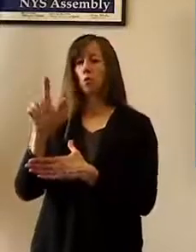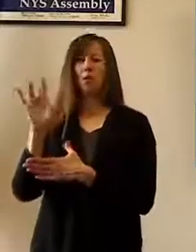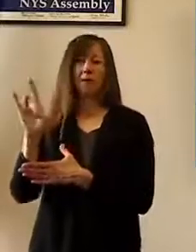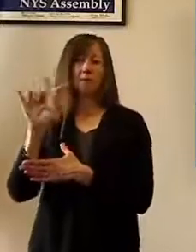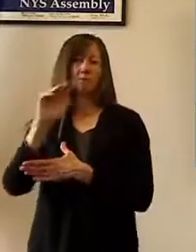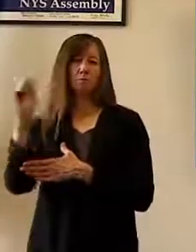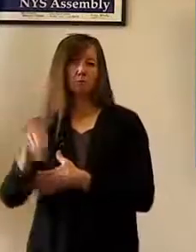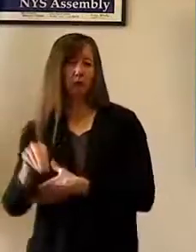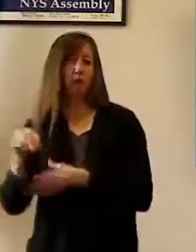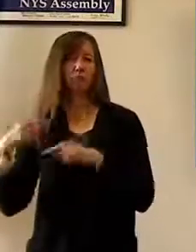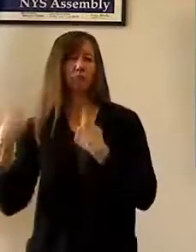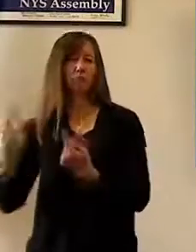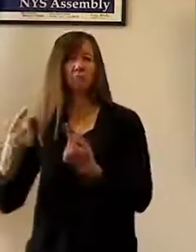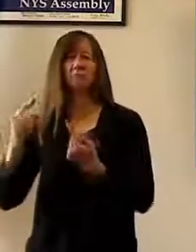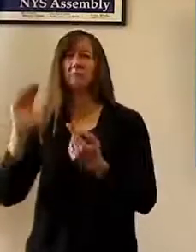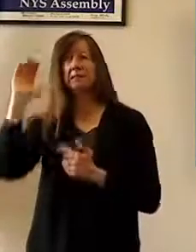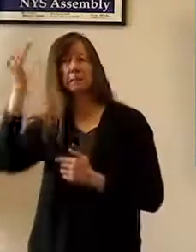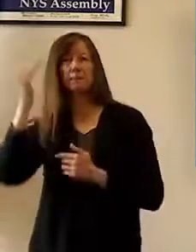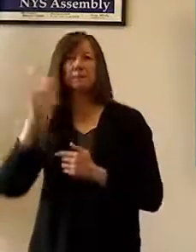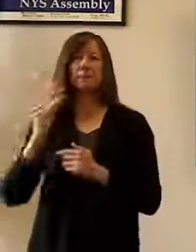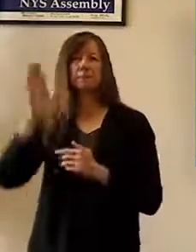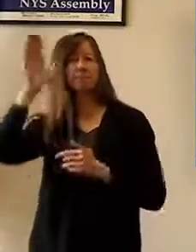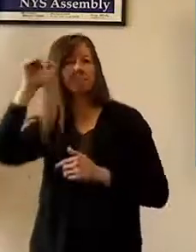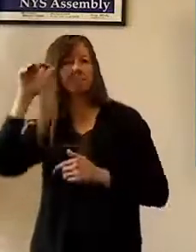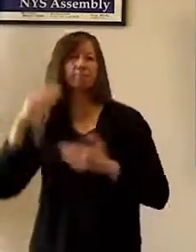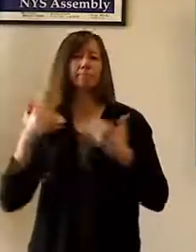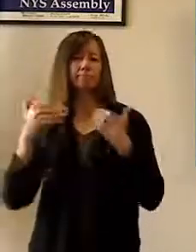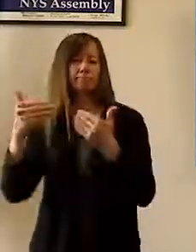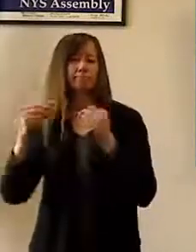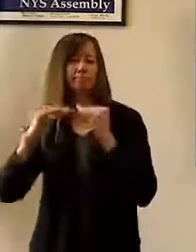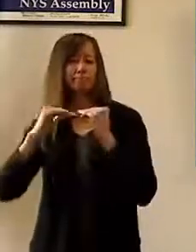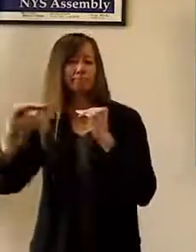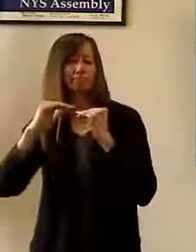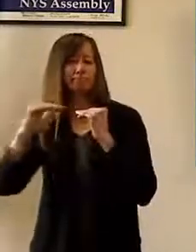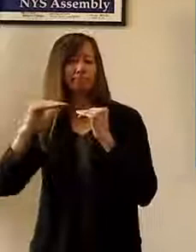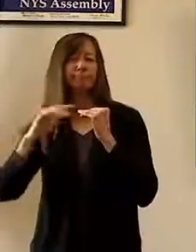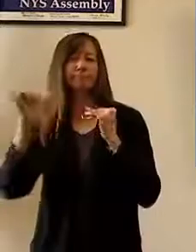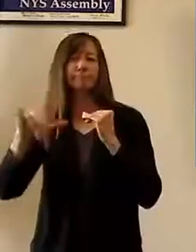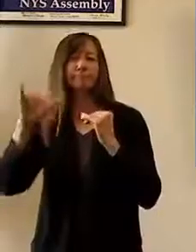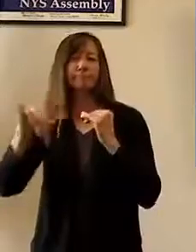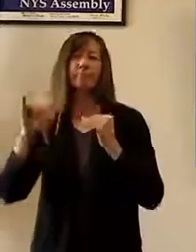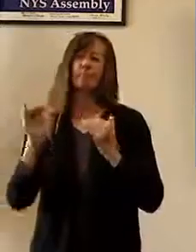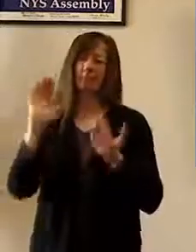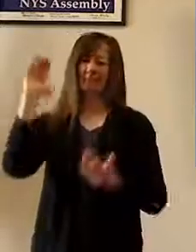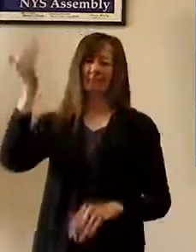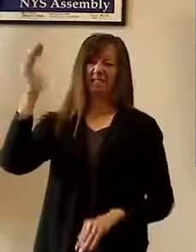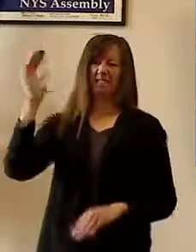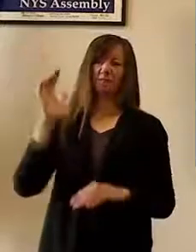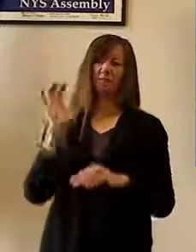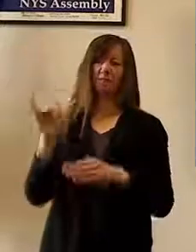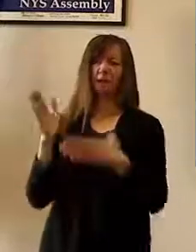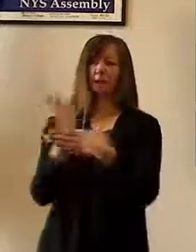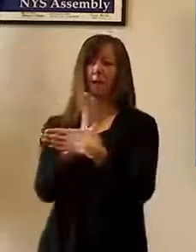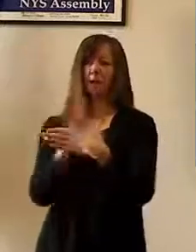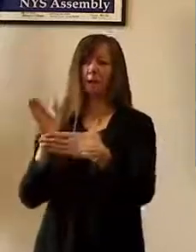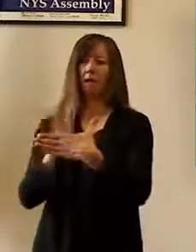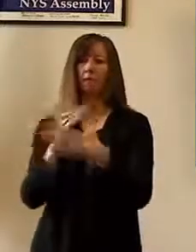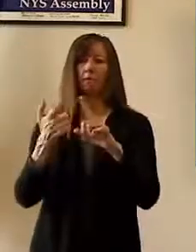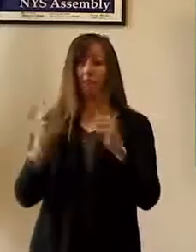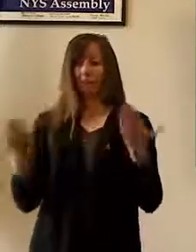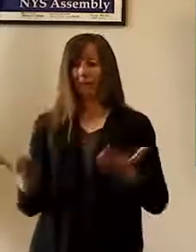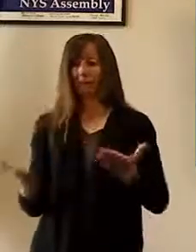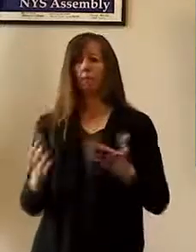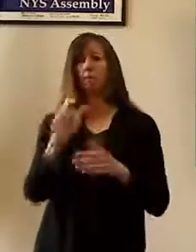seem that basically from Dutchess County to the tip of Long Island has been this range where the positivity rate has just